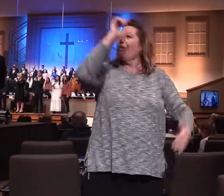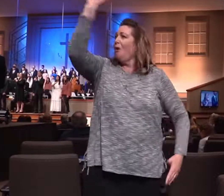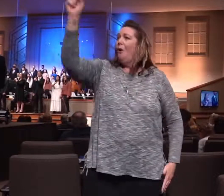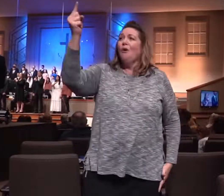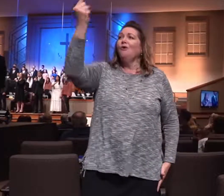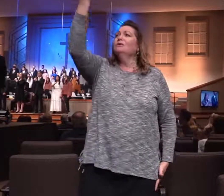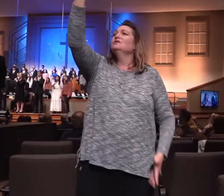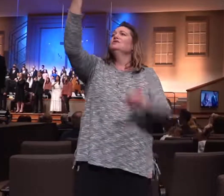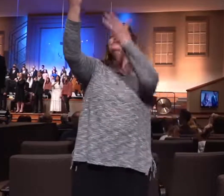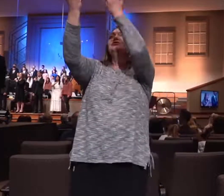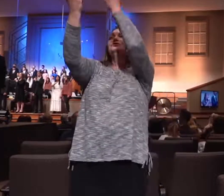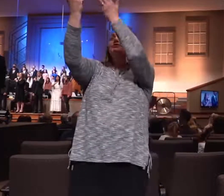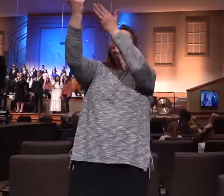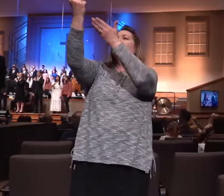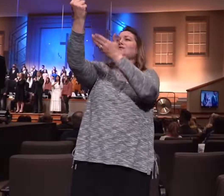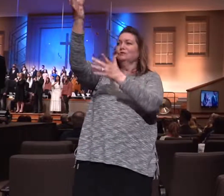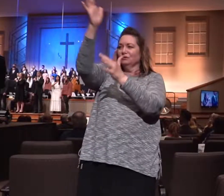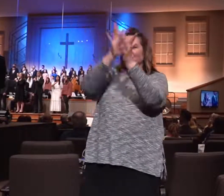Jesus,